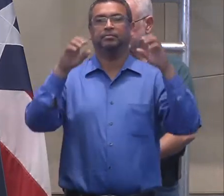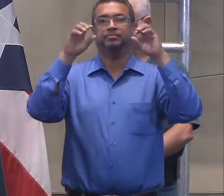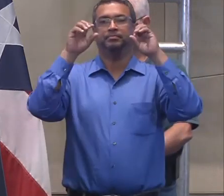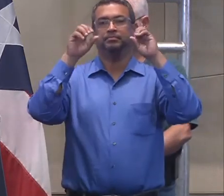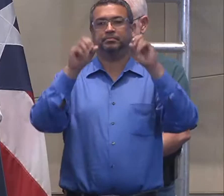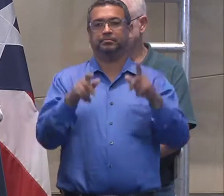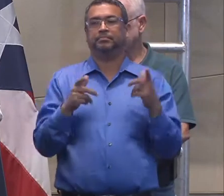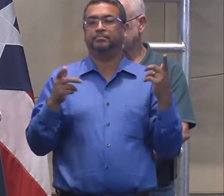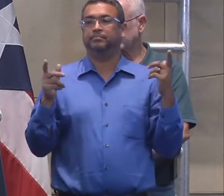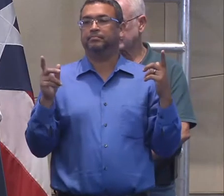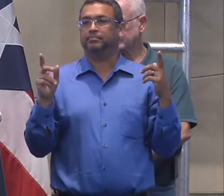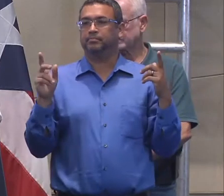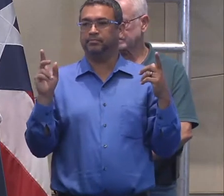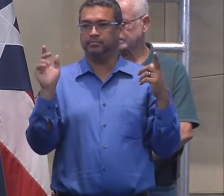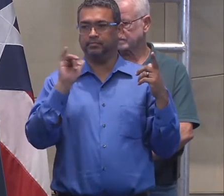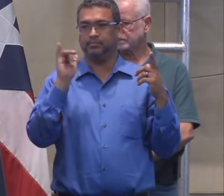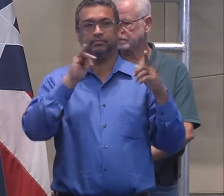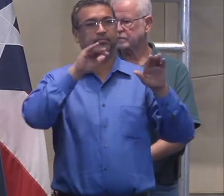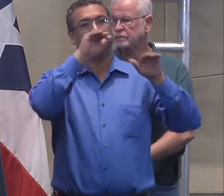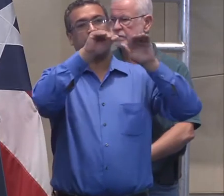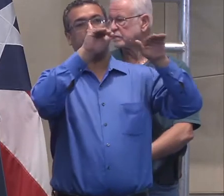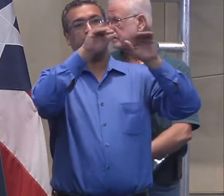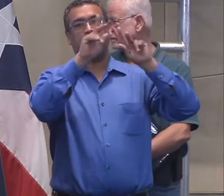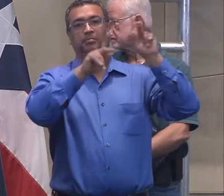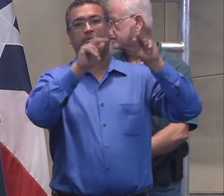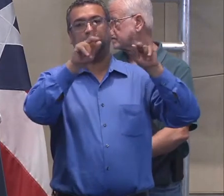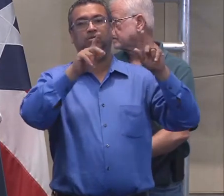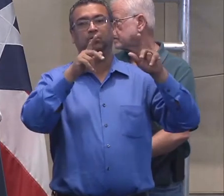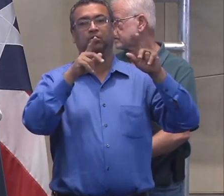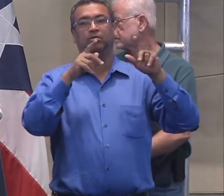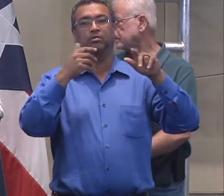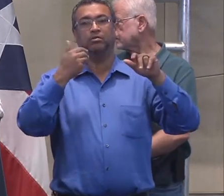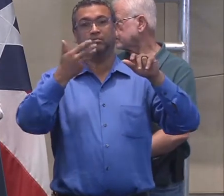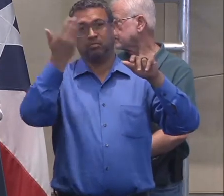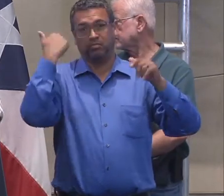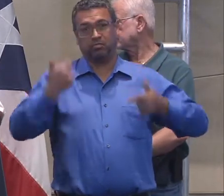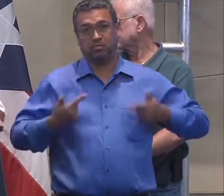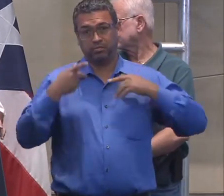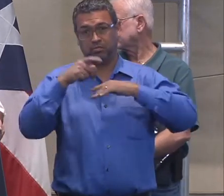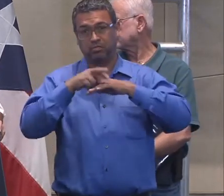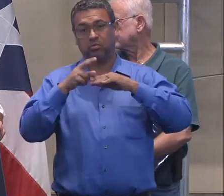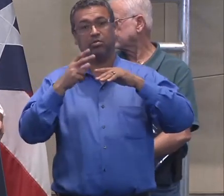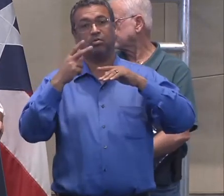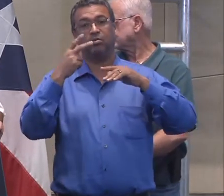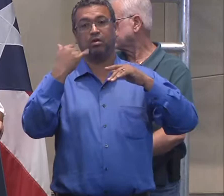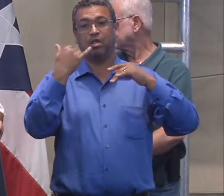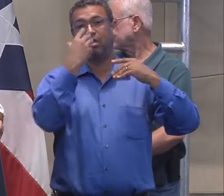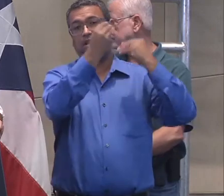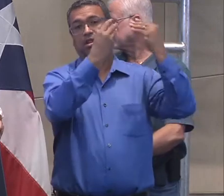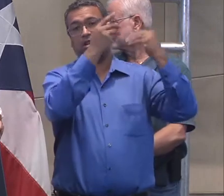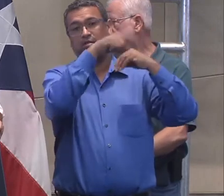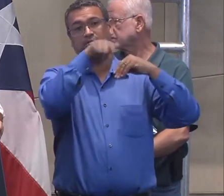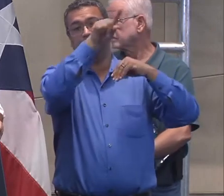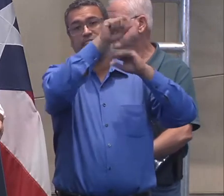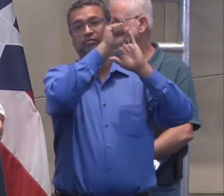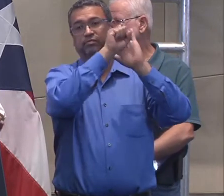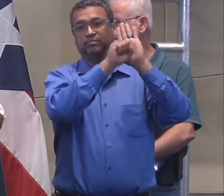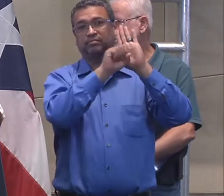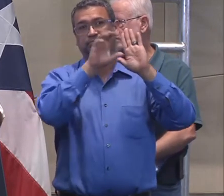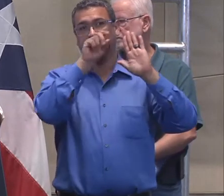the diaspora, many of the Puerto Ricans that live in the 50 states,